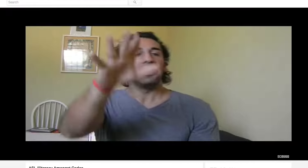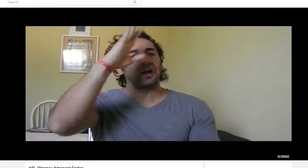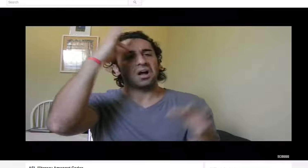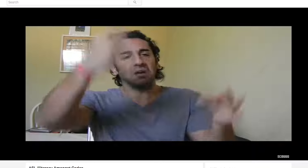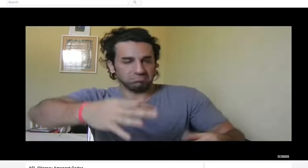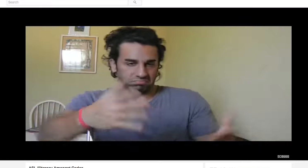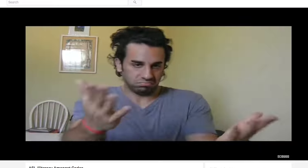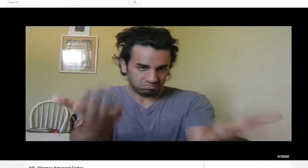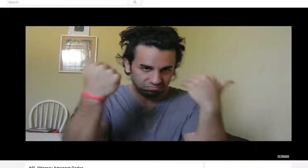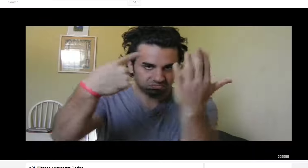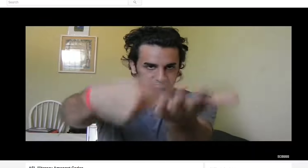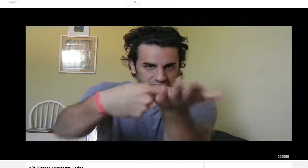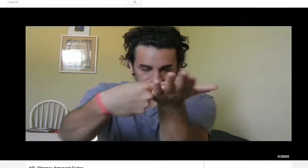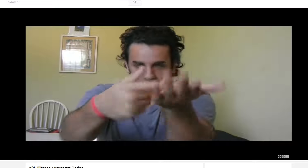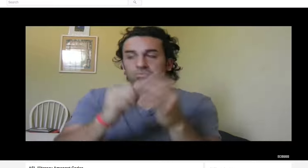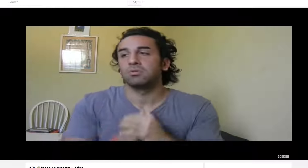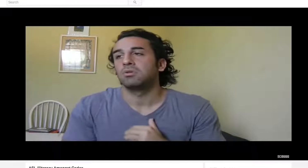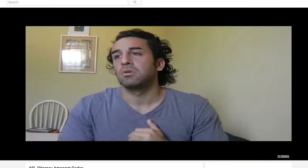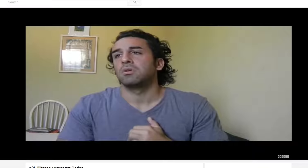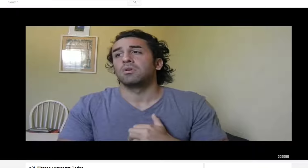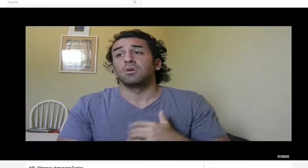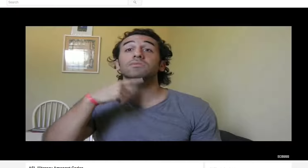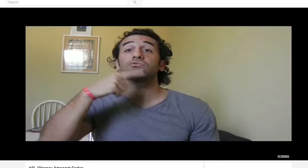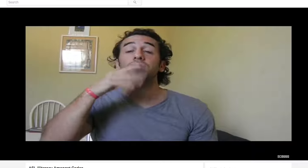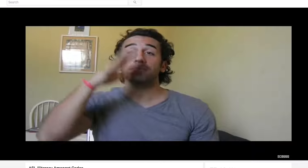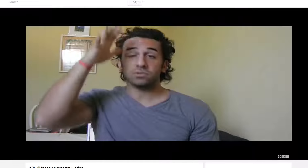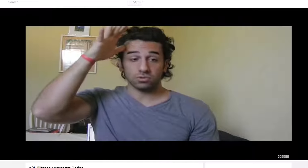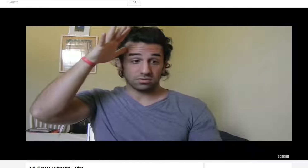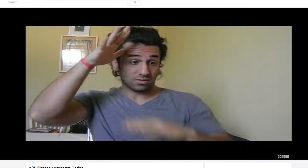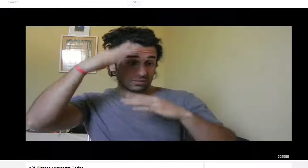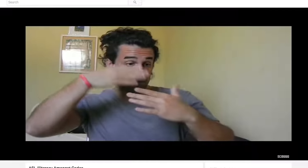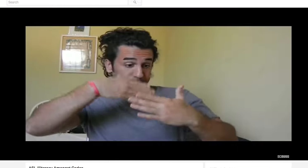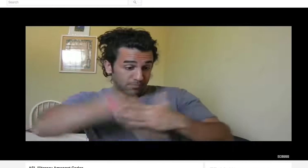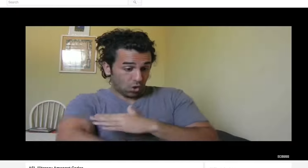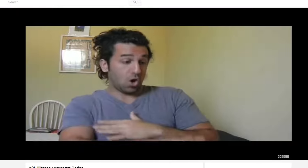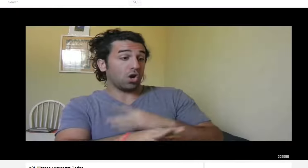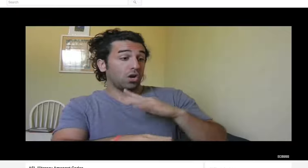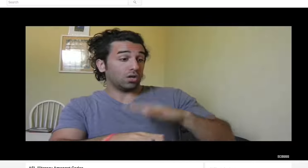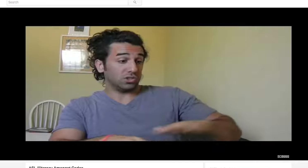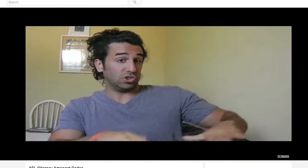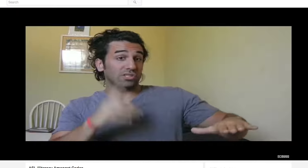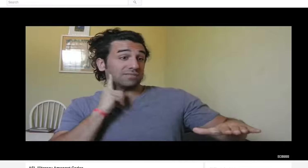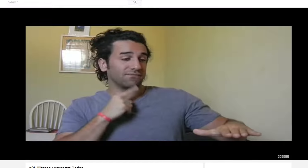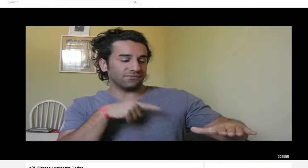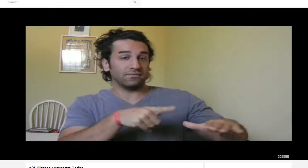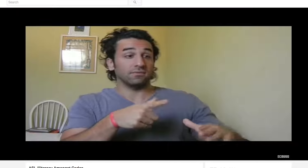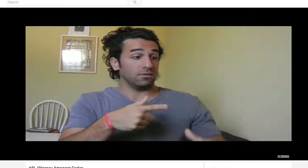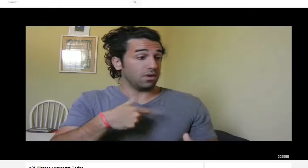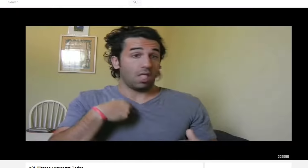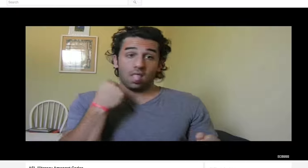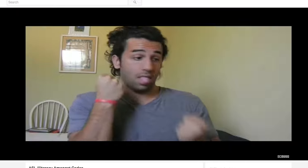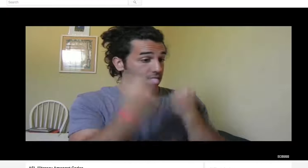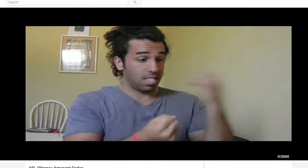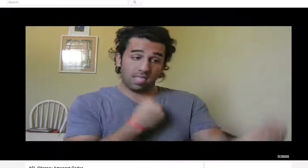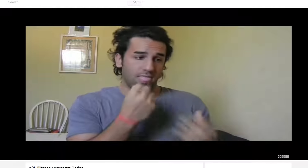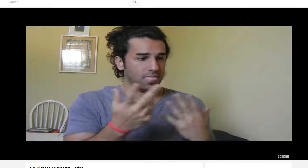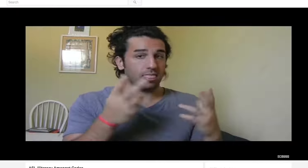I'm going to compare two different cases, and then you all can go ahead and tell me what your conclusions are about it after some discussion.